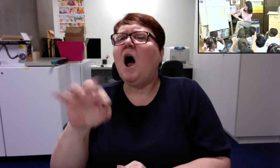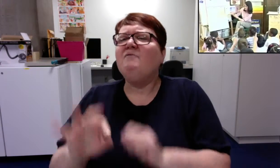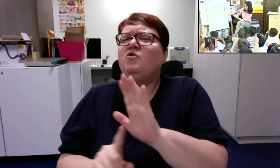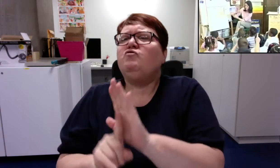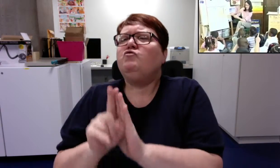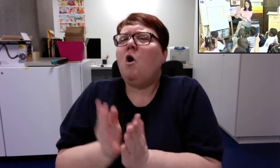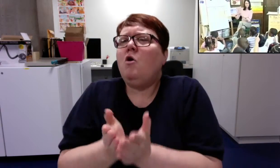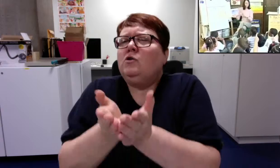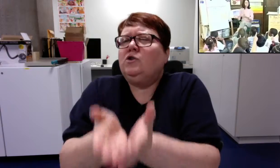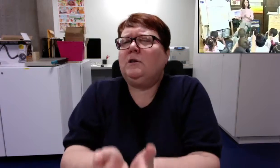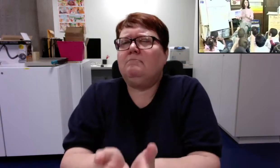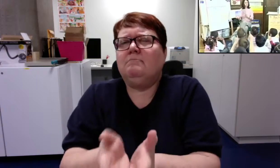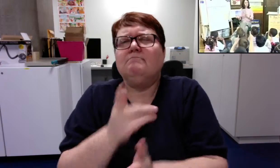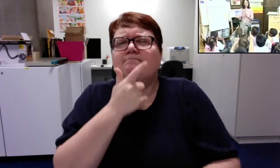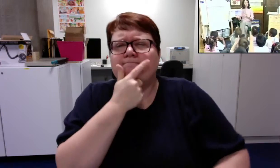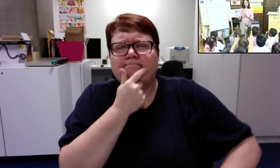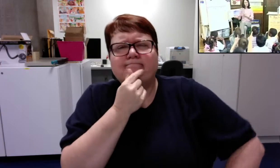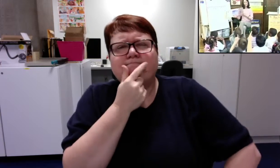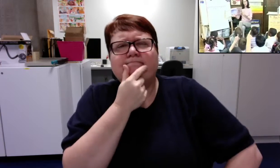ships.